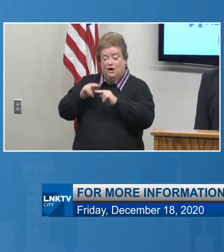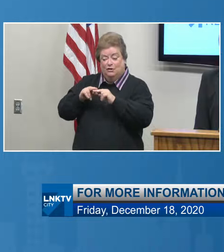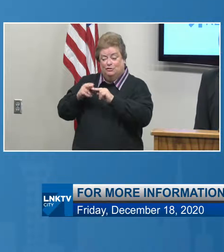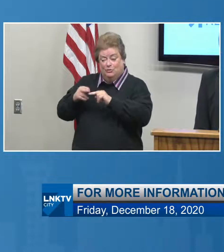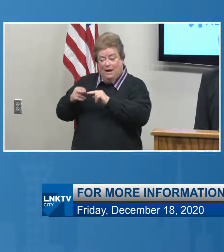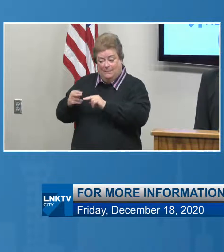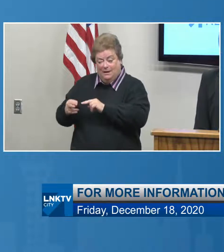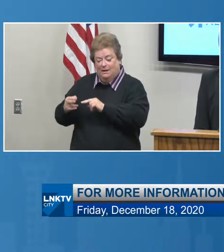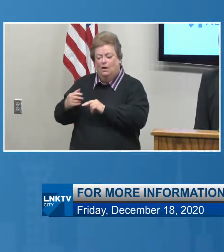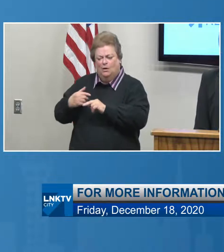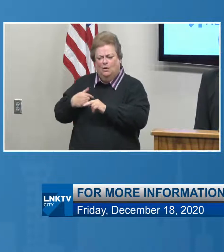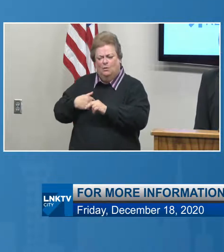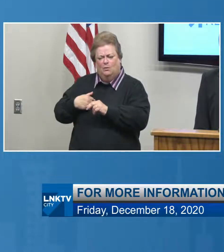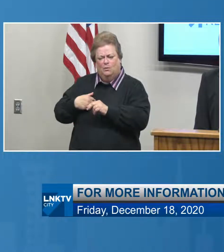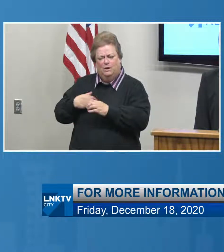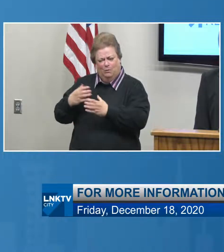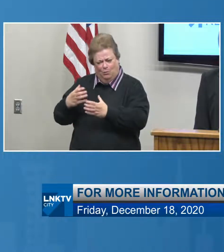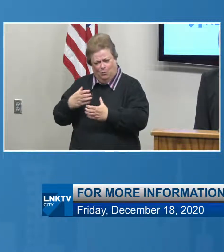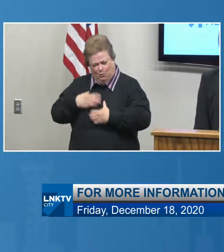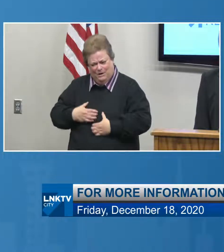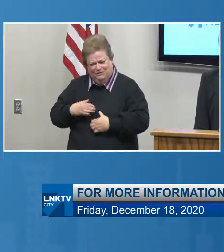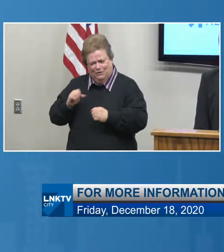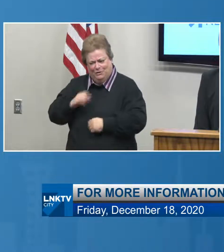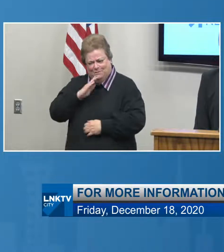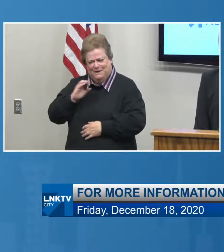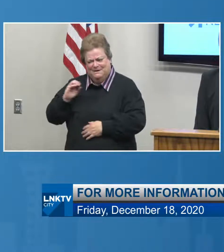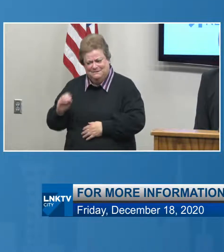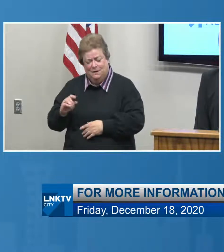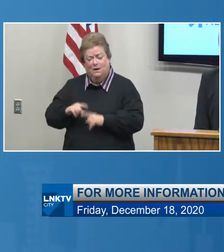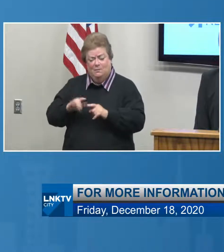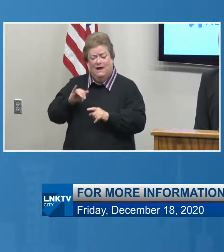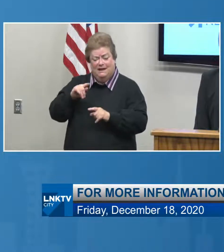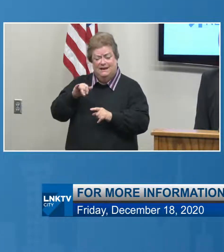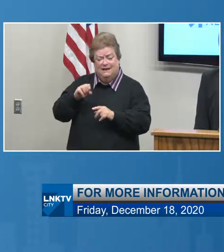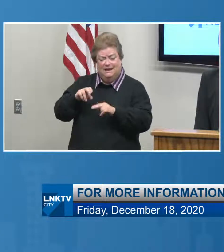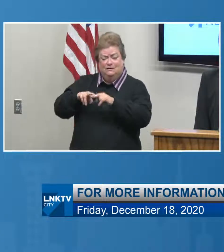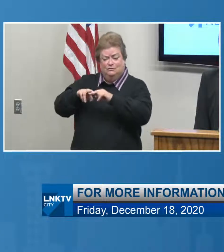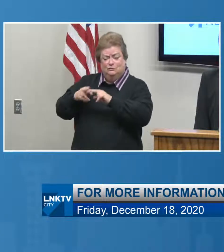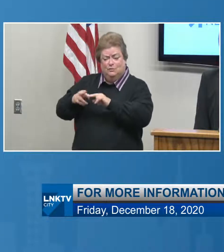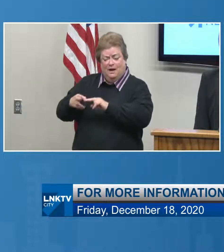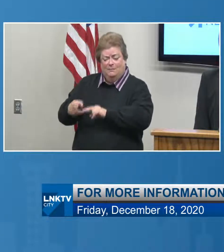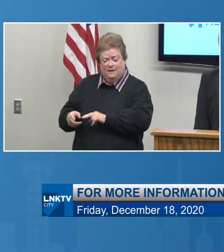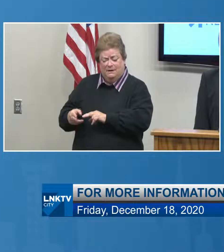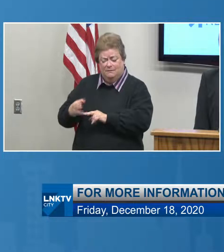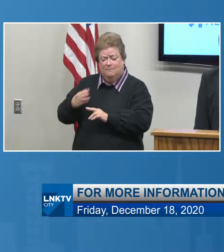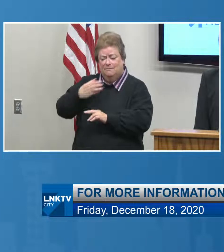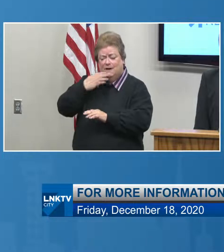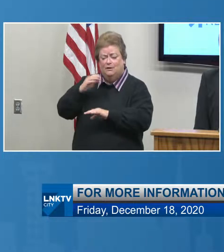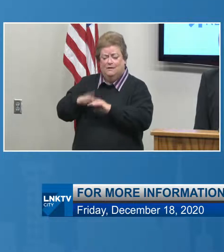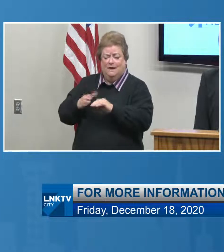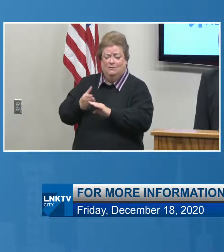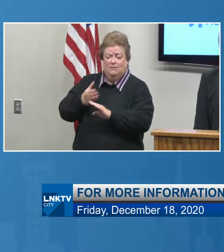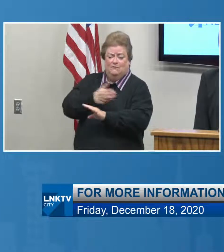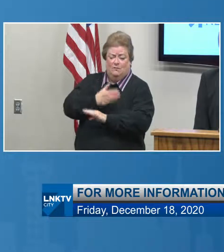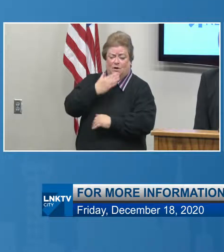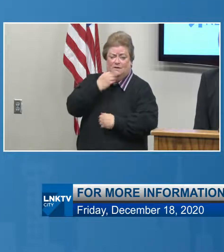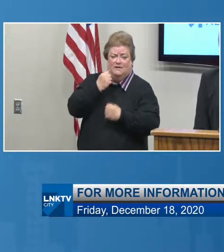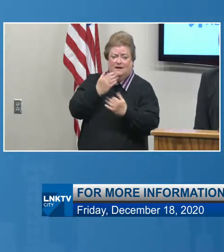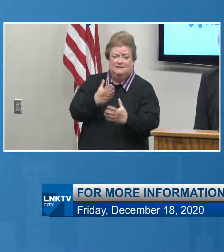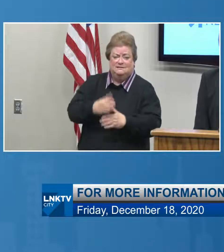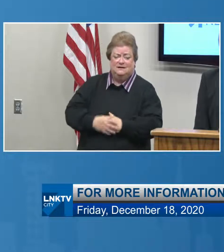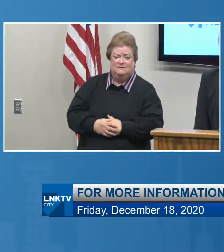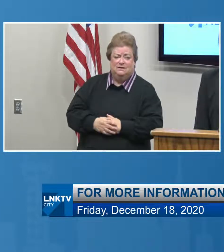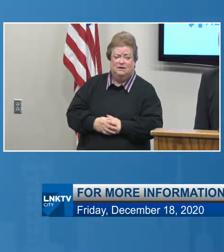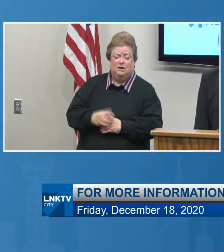is 0. It is down quite a bit over where we were just prior to the Thanksgiving holiday. And we